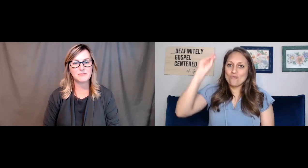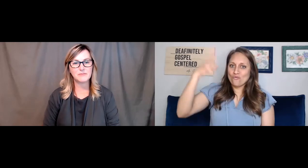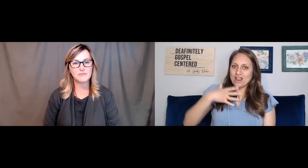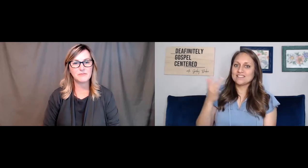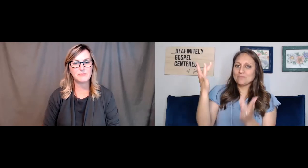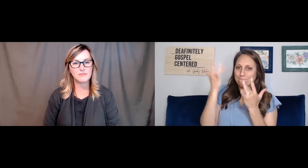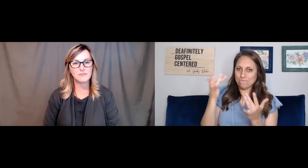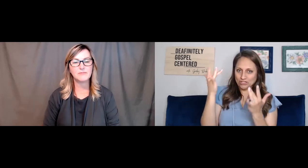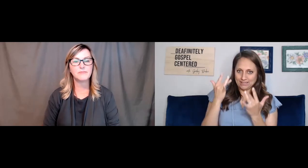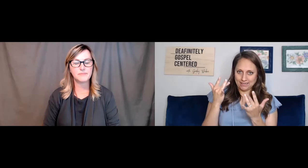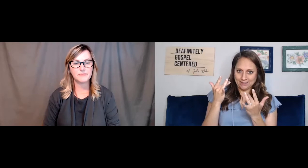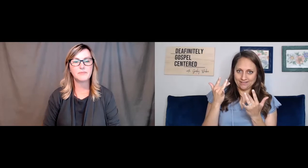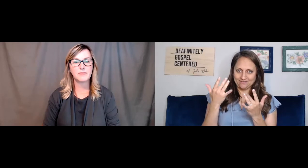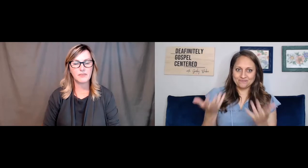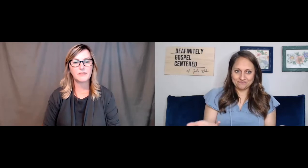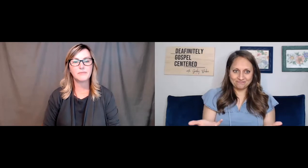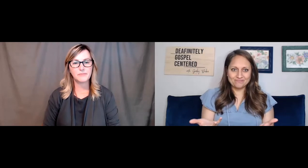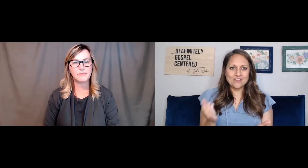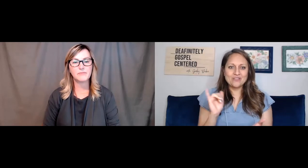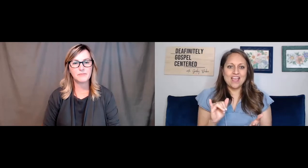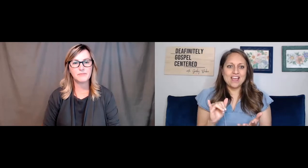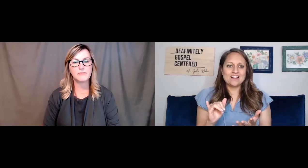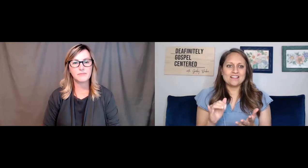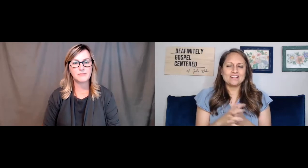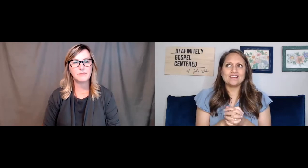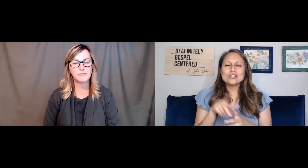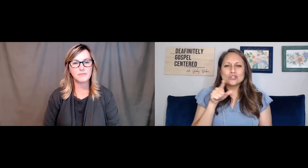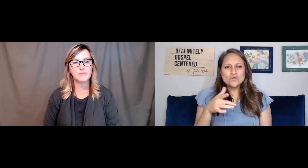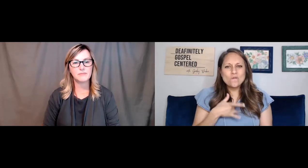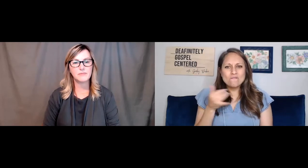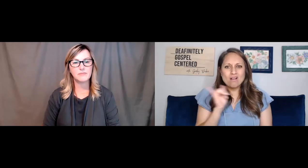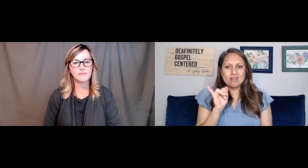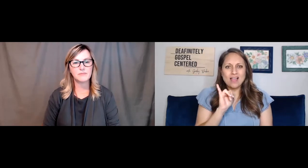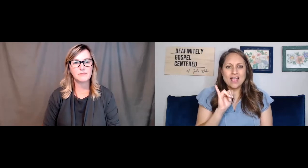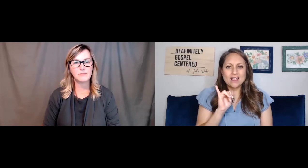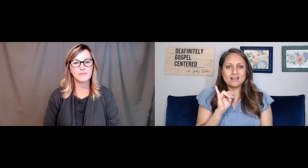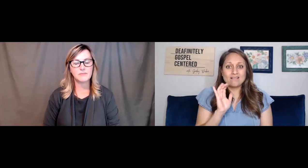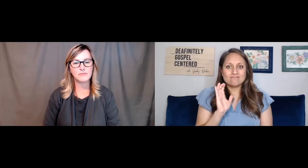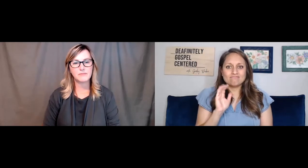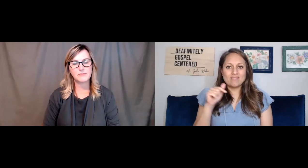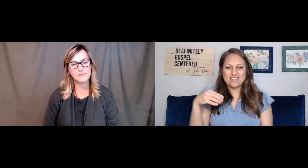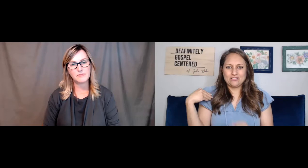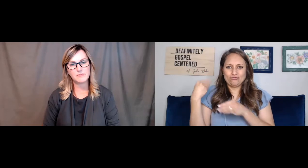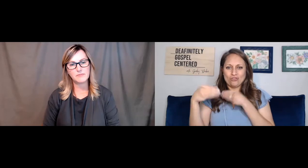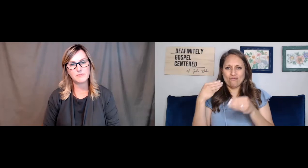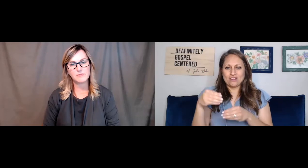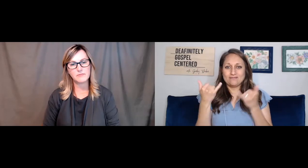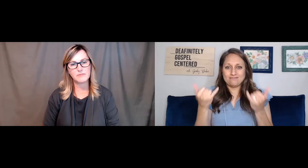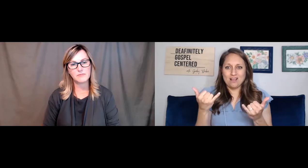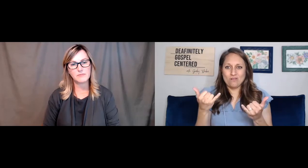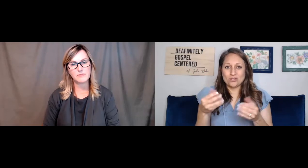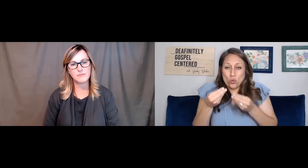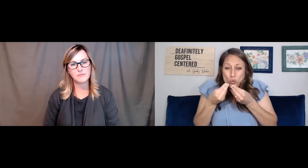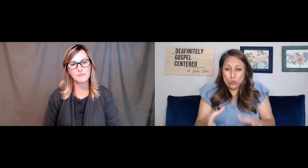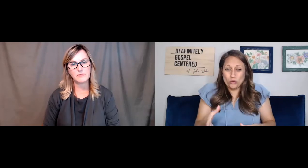And I wanted to move on and talk a little bit about grace and mercy. Dee, do you feel like we